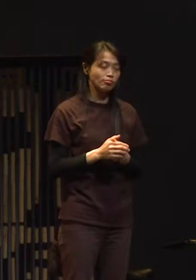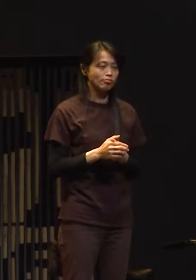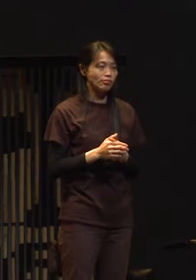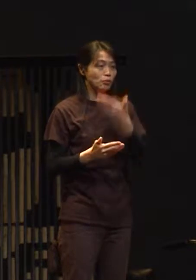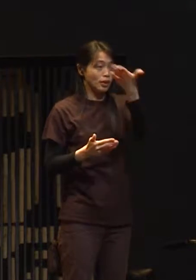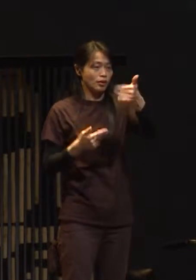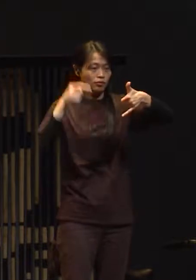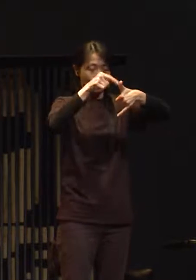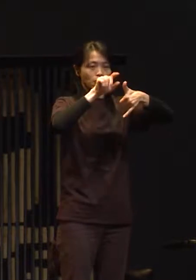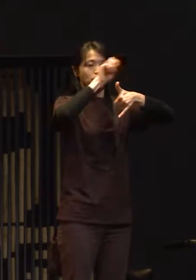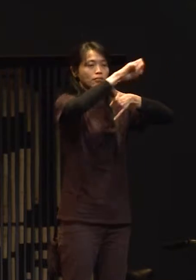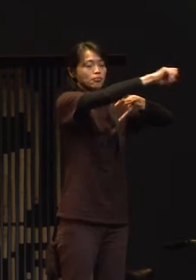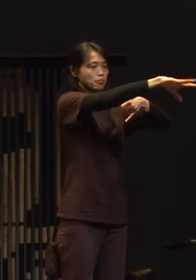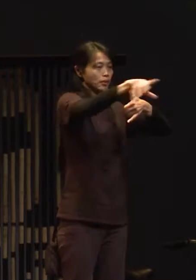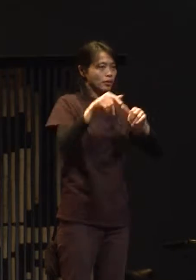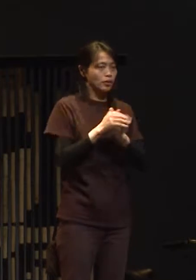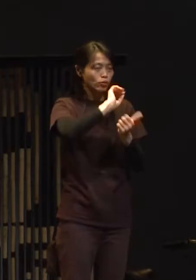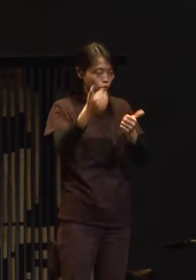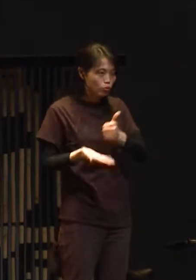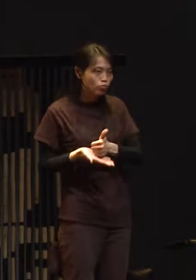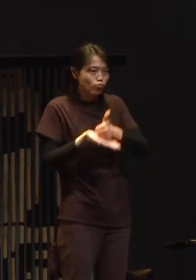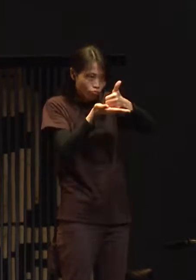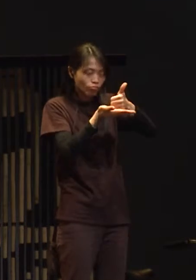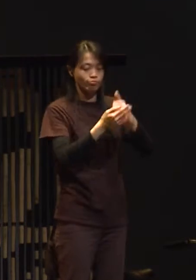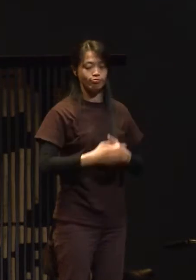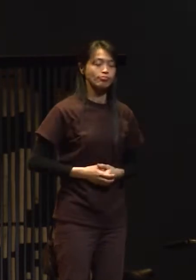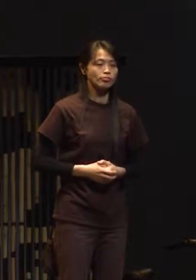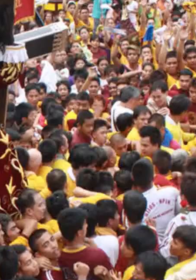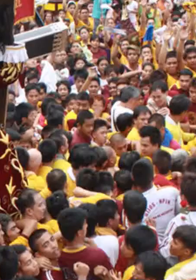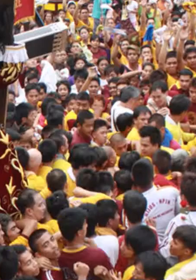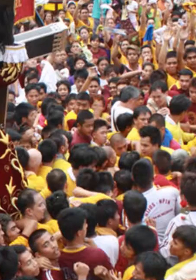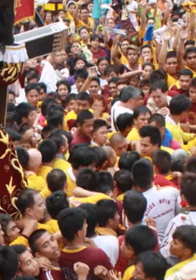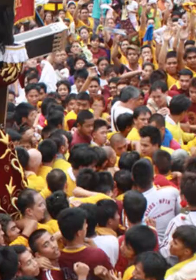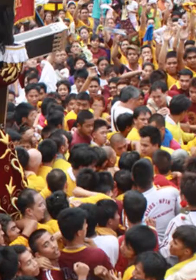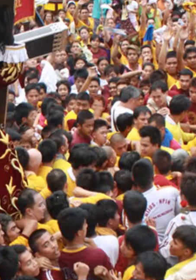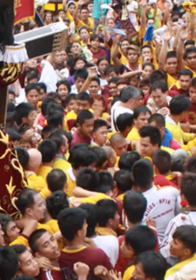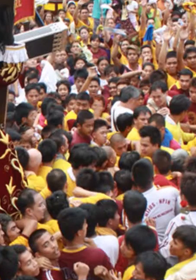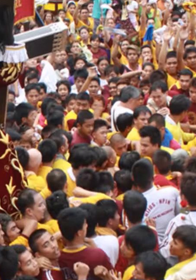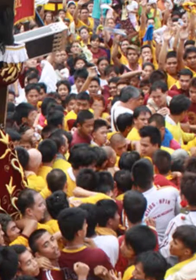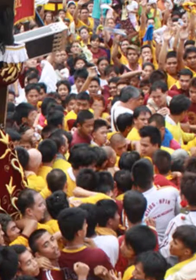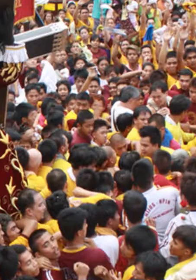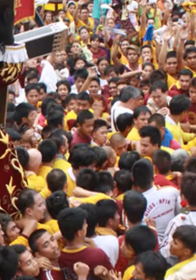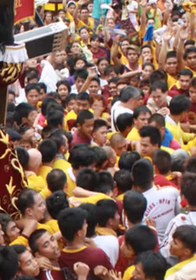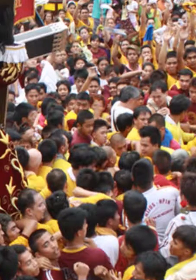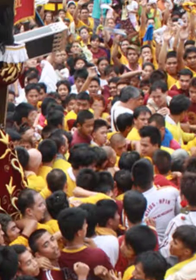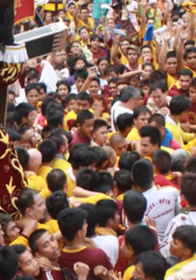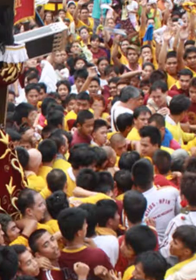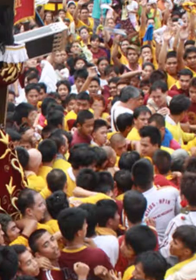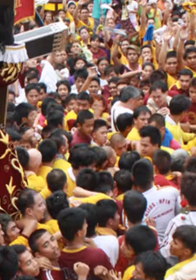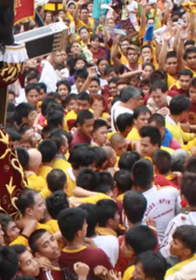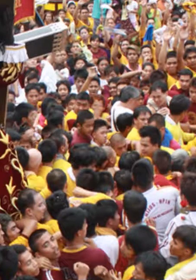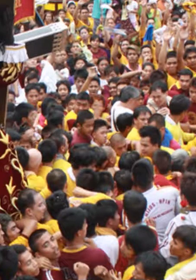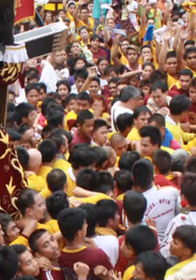obey that message. So there are many different kinds of gatherings. Perhaps in a gathering where there